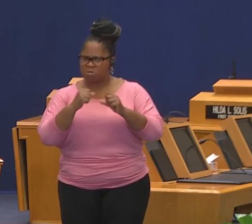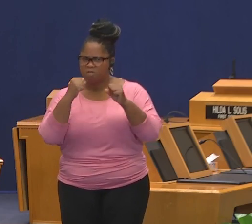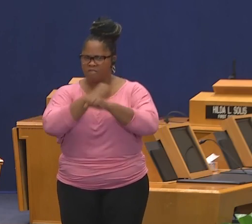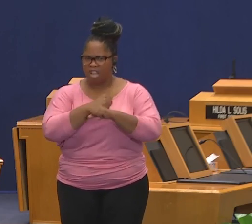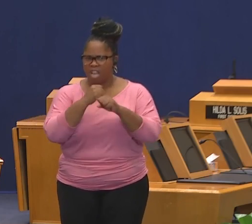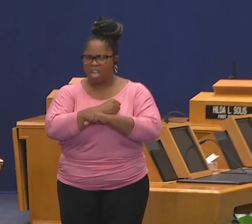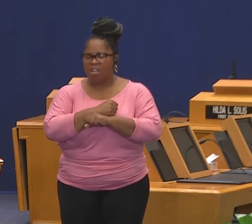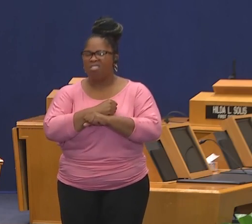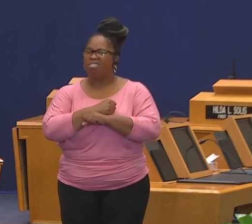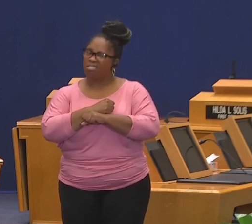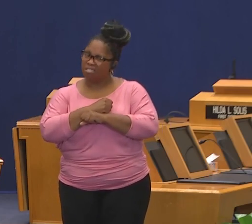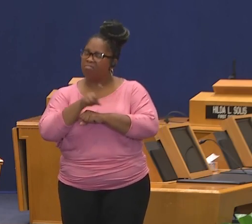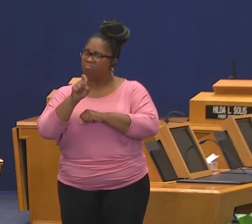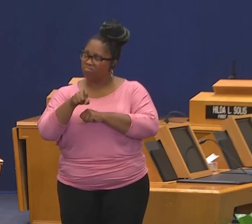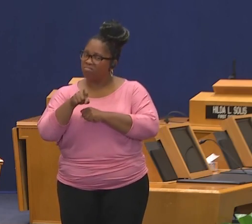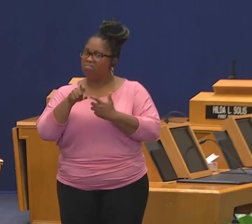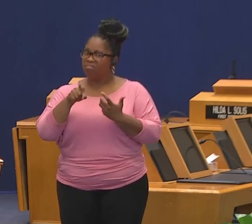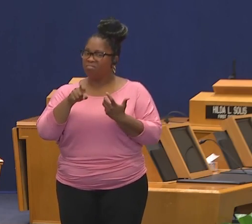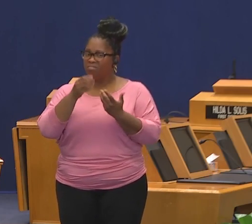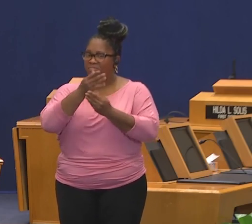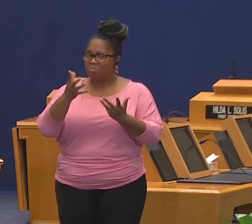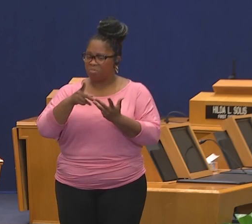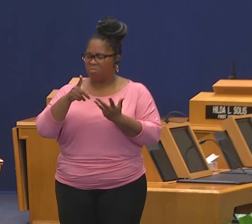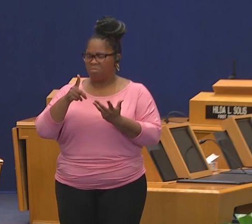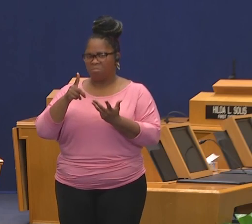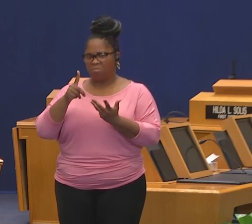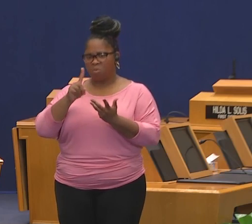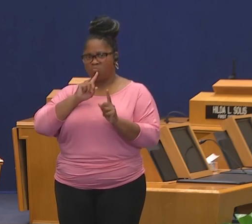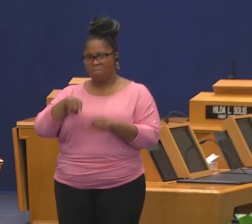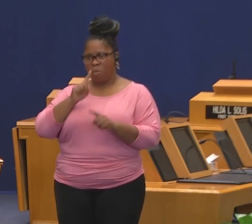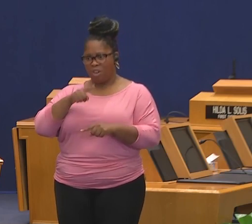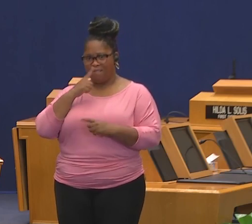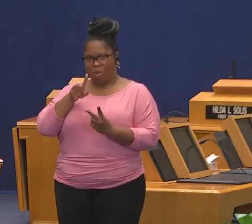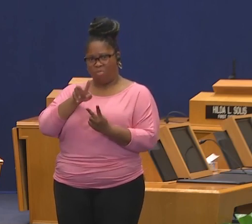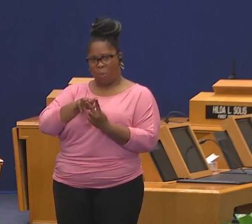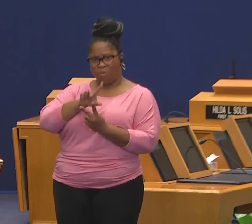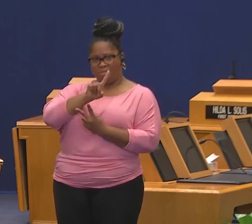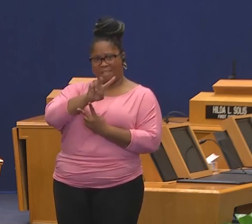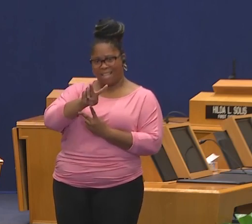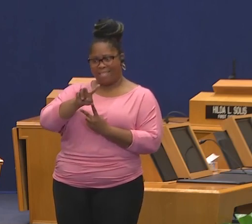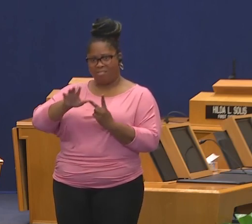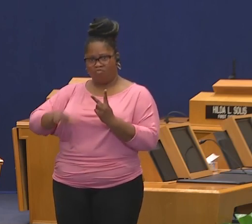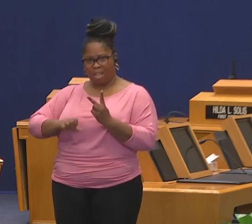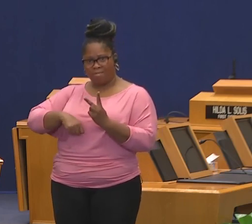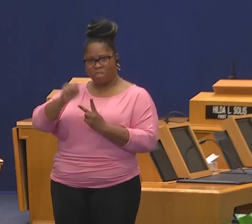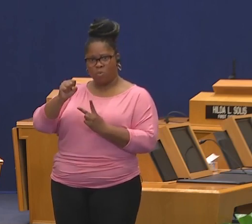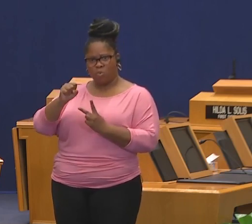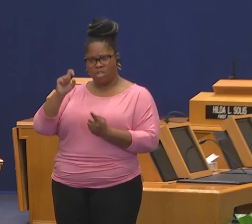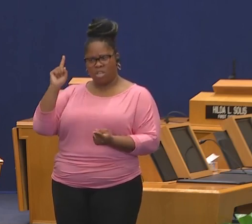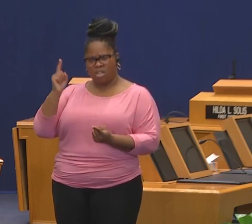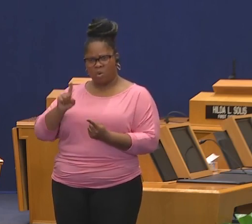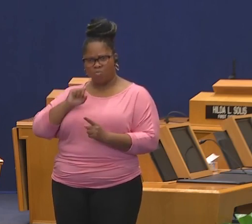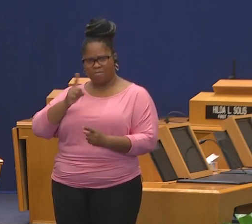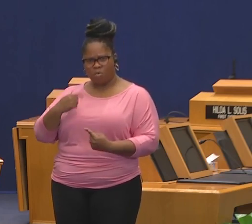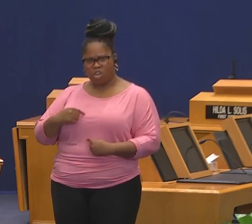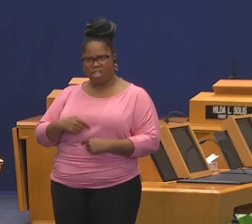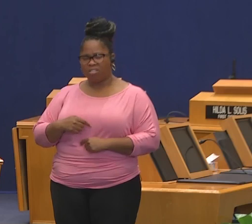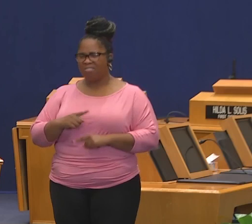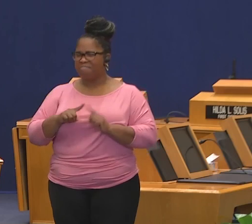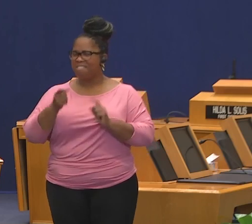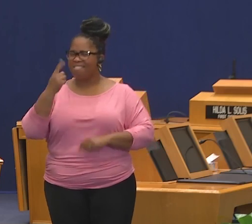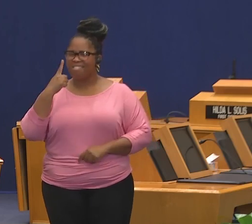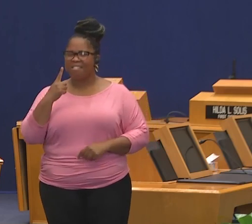a decrease in crime reporting in these categories. These crimes don't stop just because we're in a